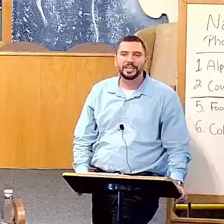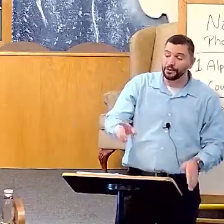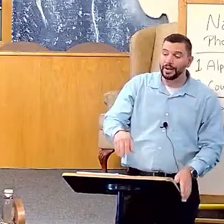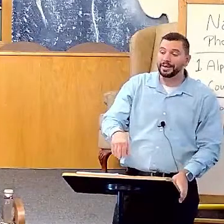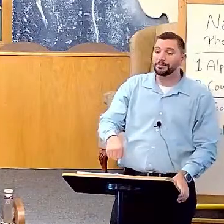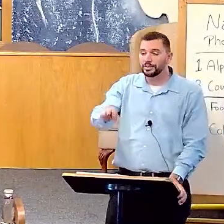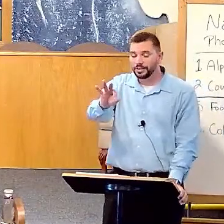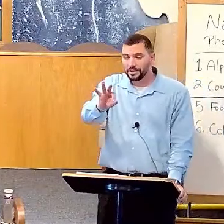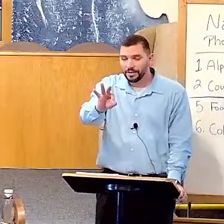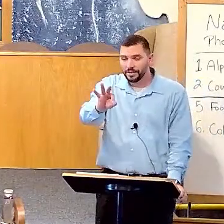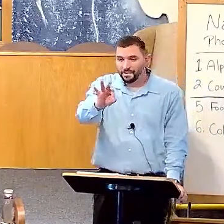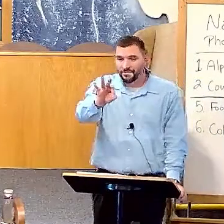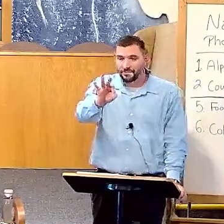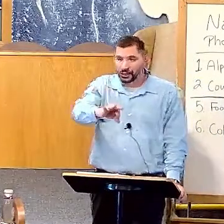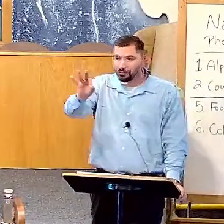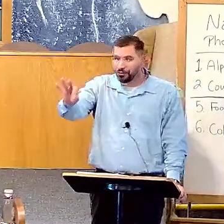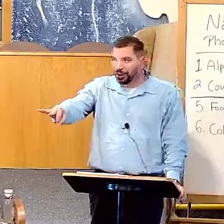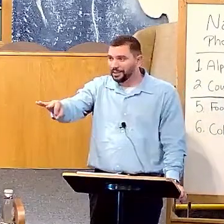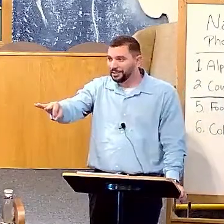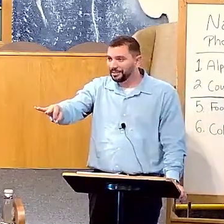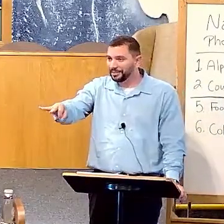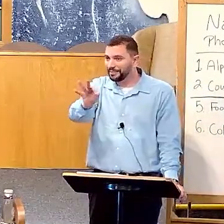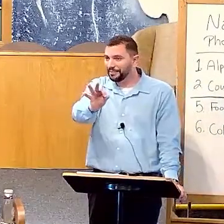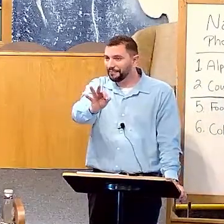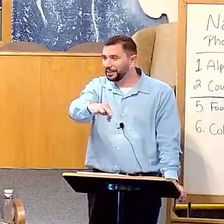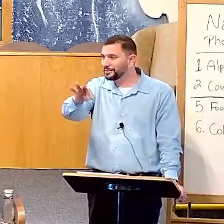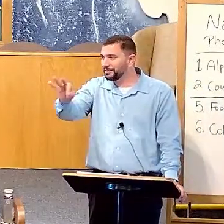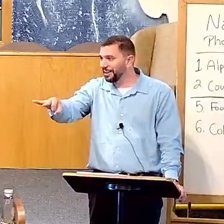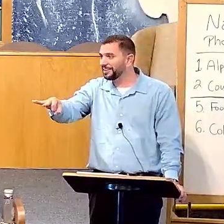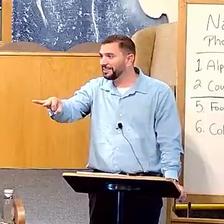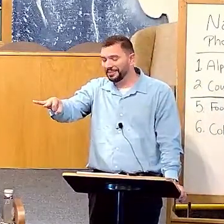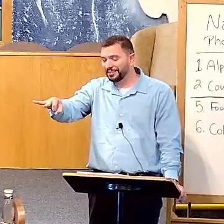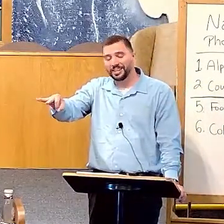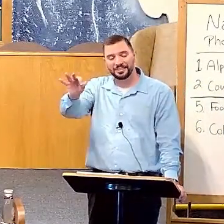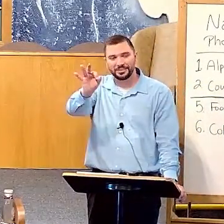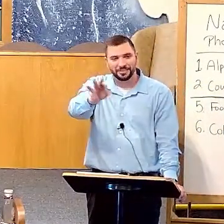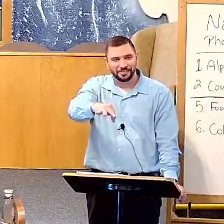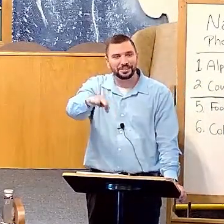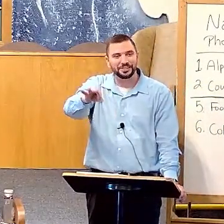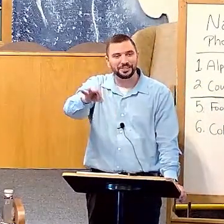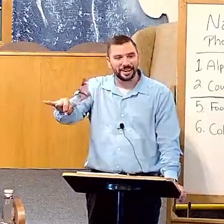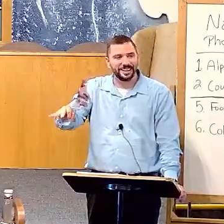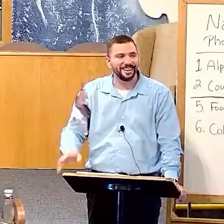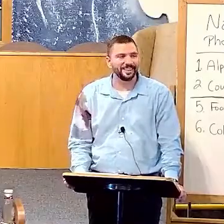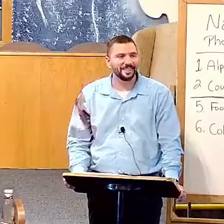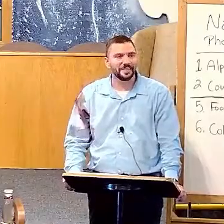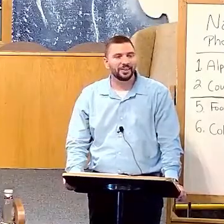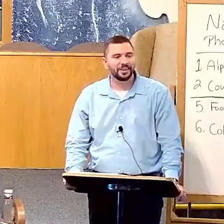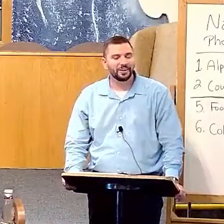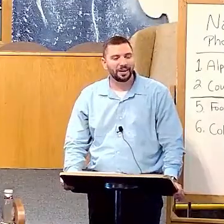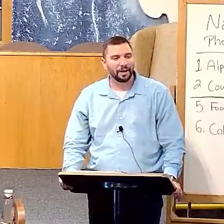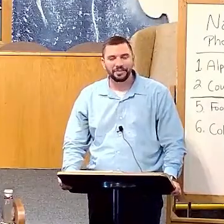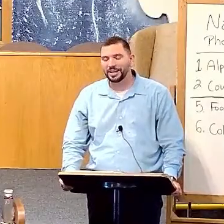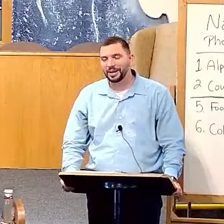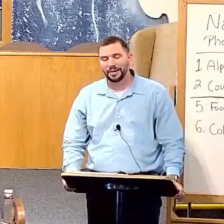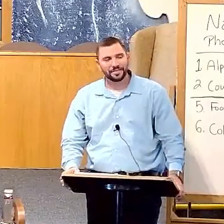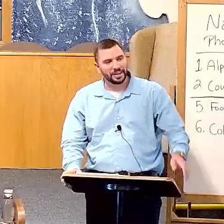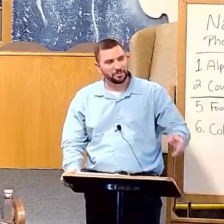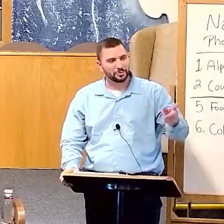items. French fry. That's a good one, too. French fry. All right. I think I'm out of animals, but let me